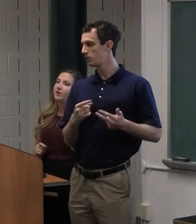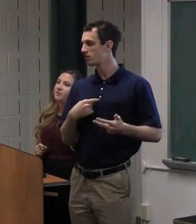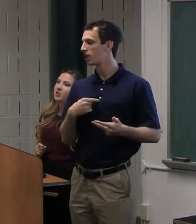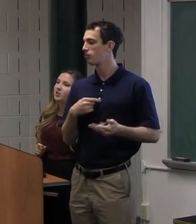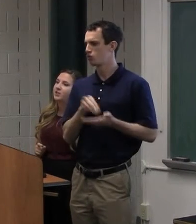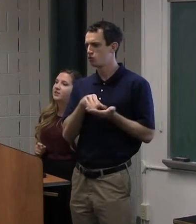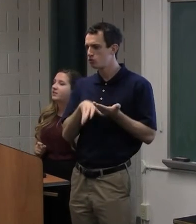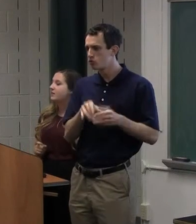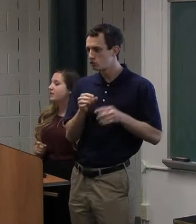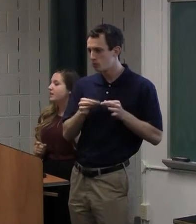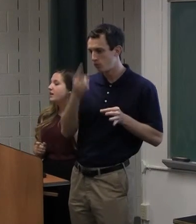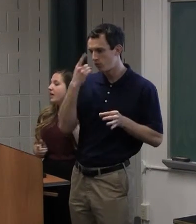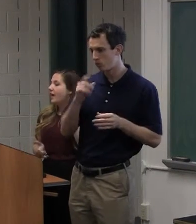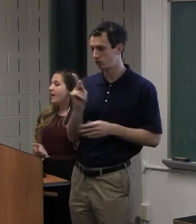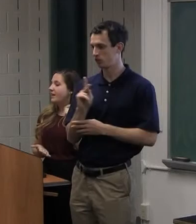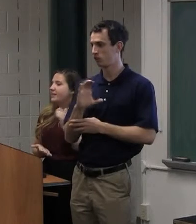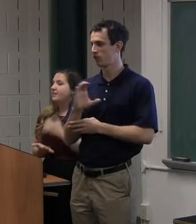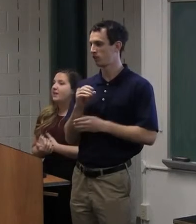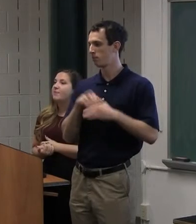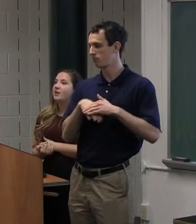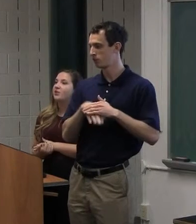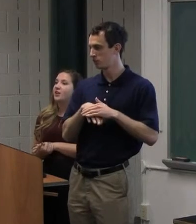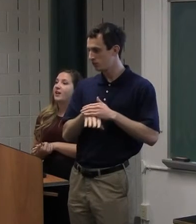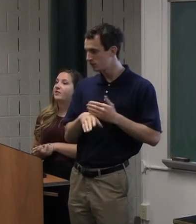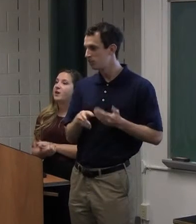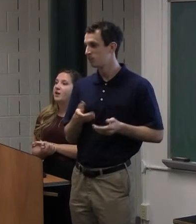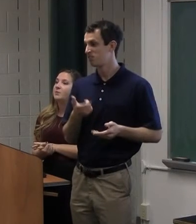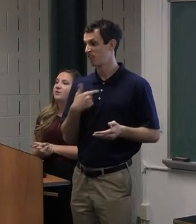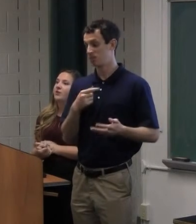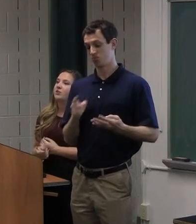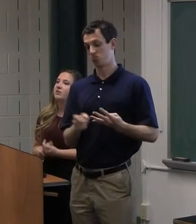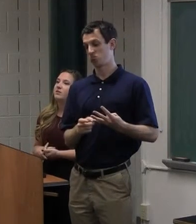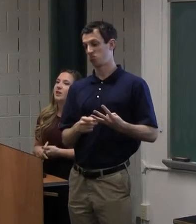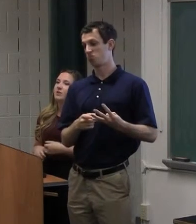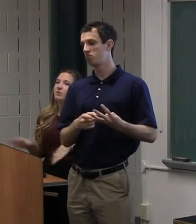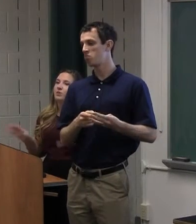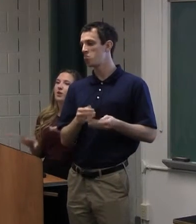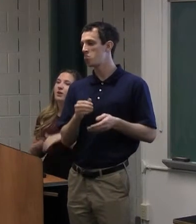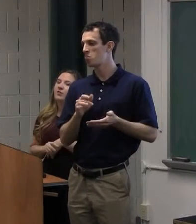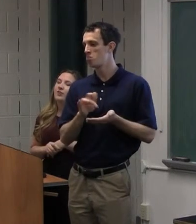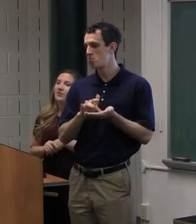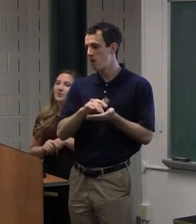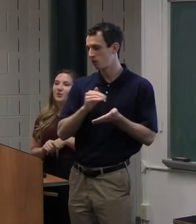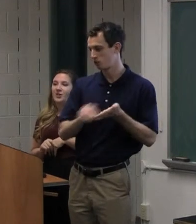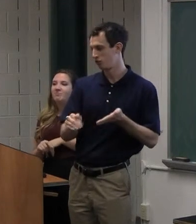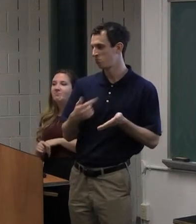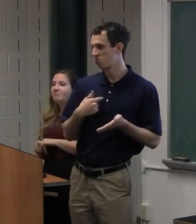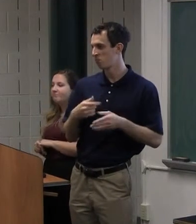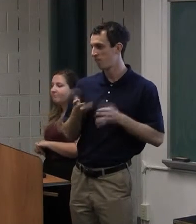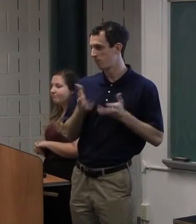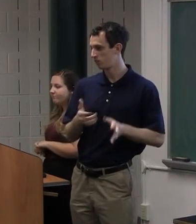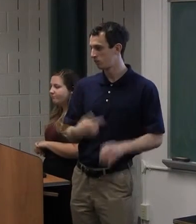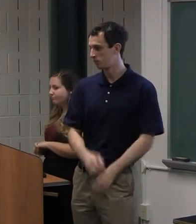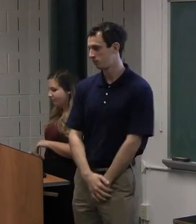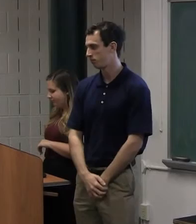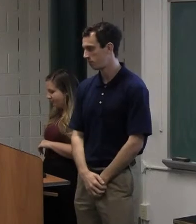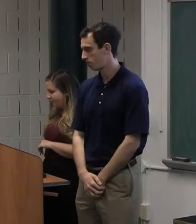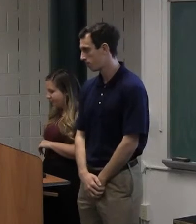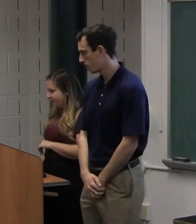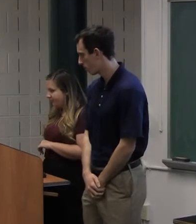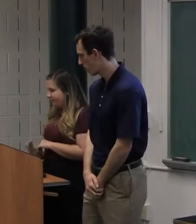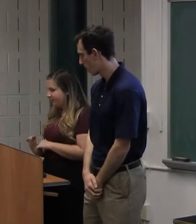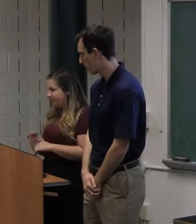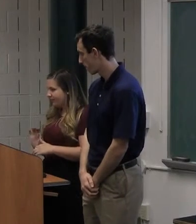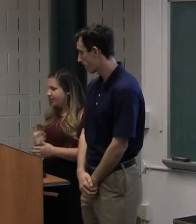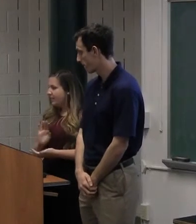for Cuban admissions, and I did a lot of medical checkouts on observations. I was able to help them throughout the community.